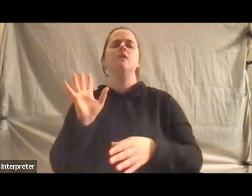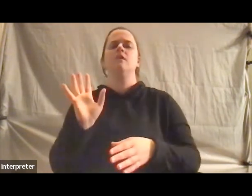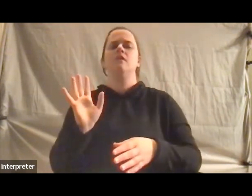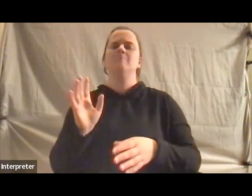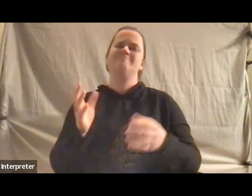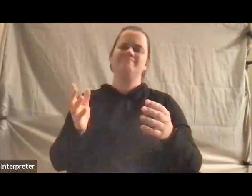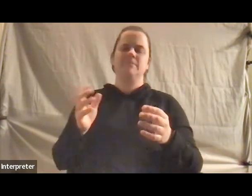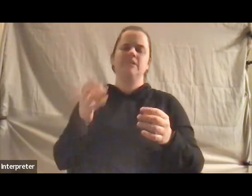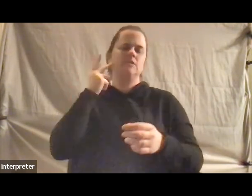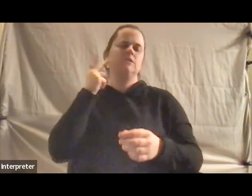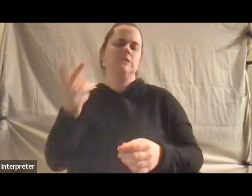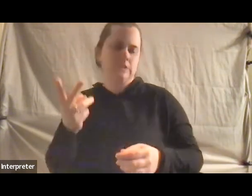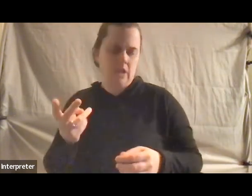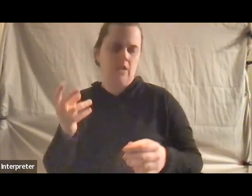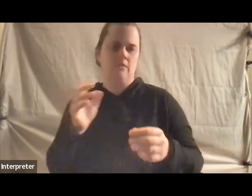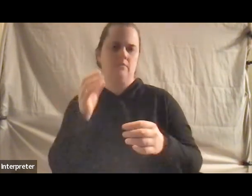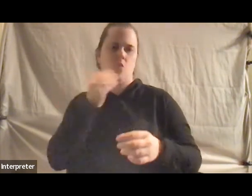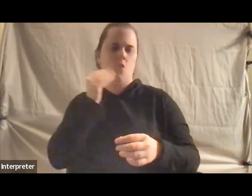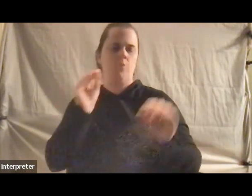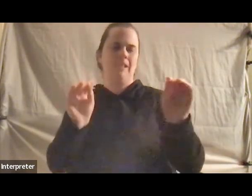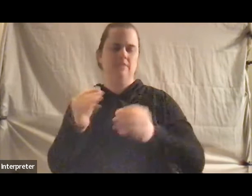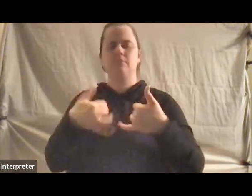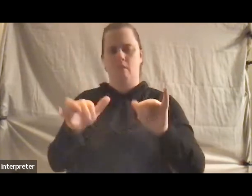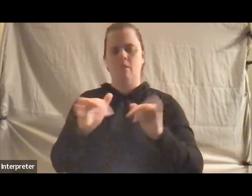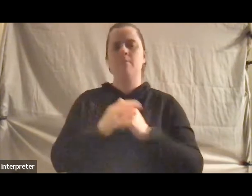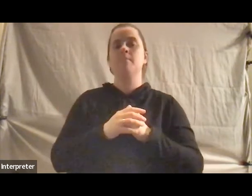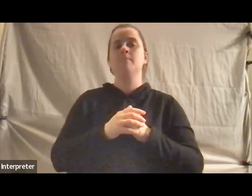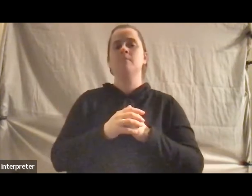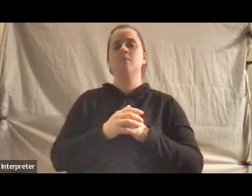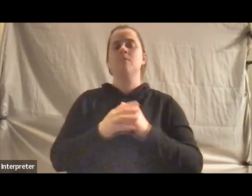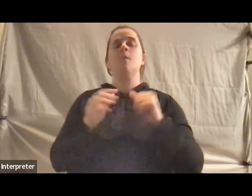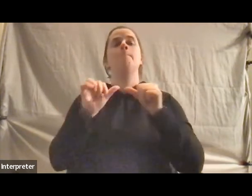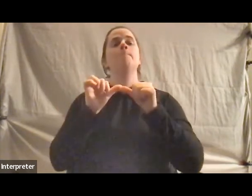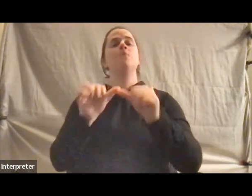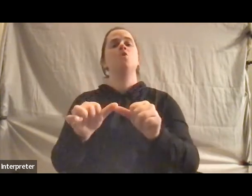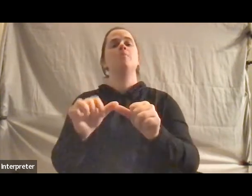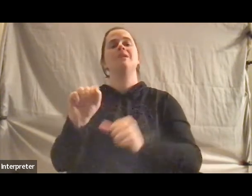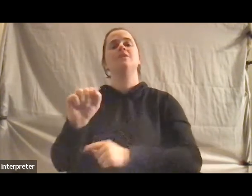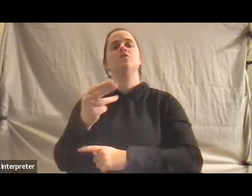city now funds permanent shelter bed capacity of